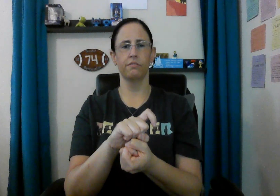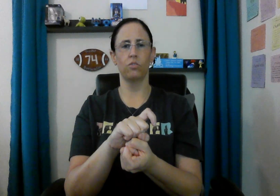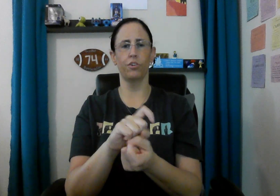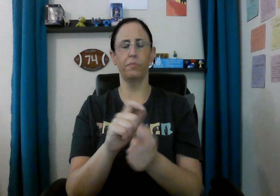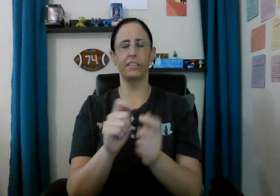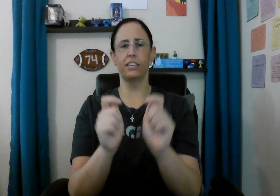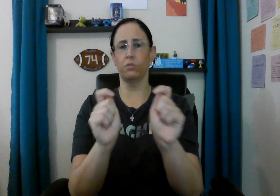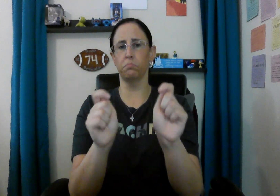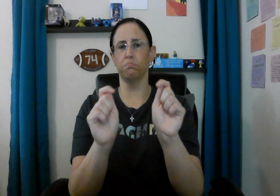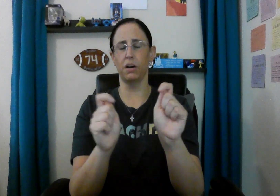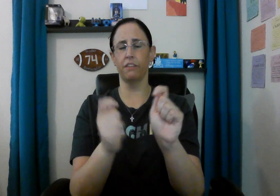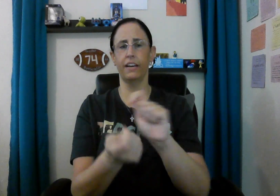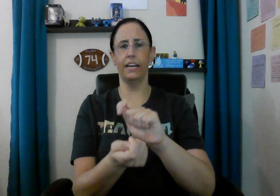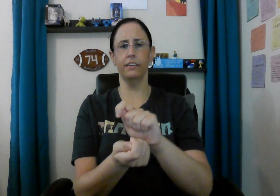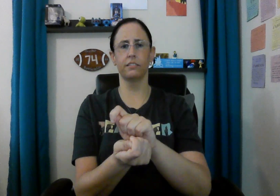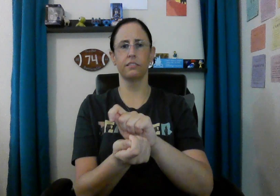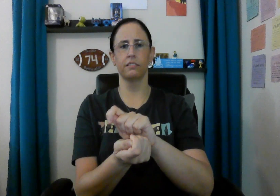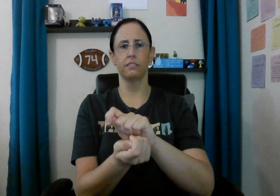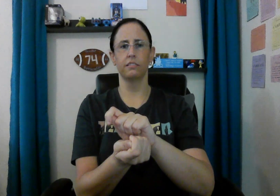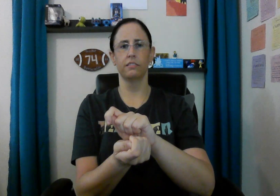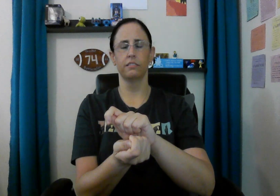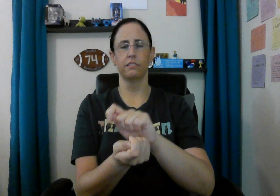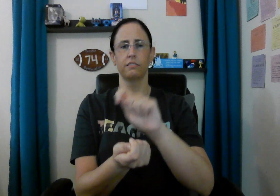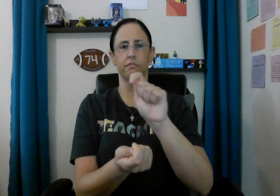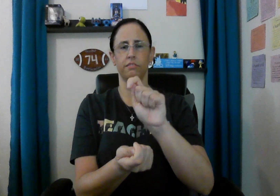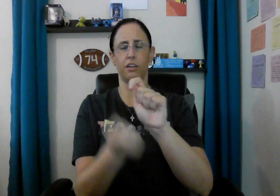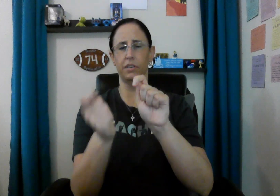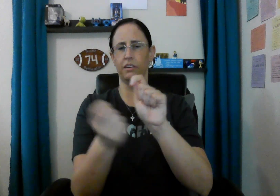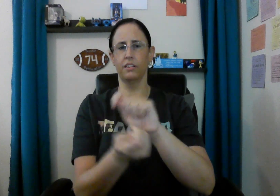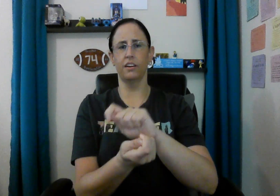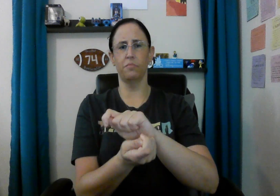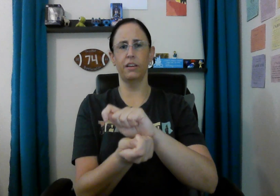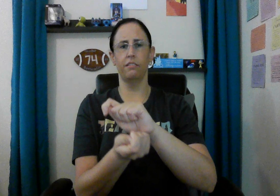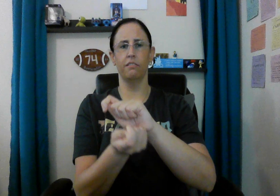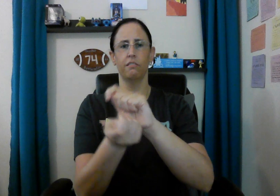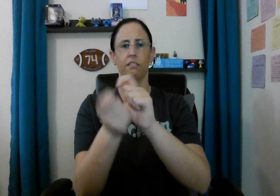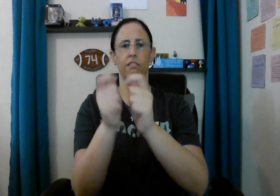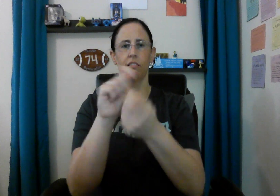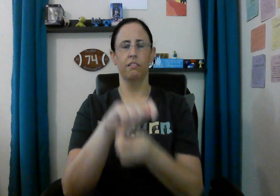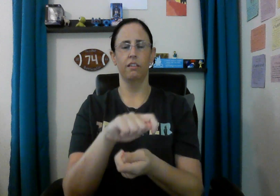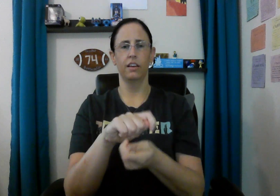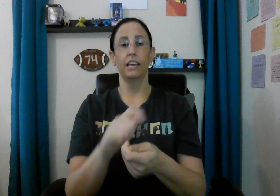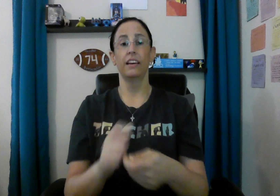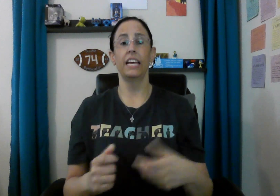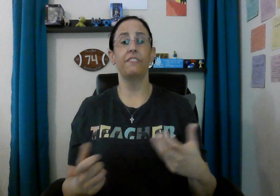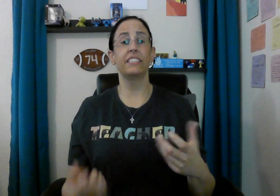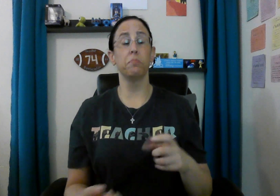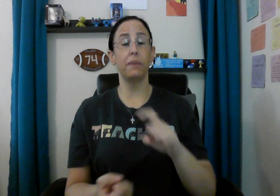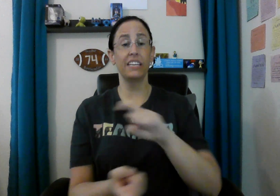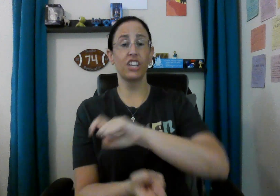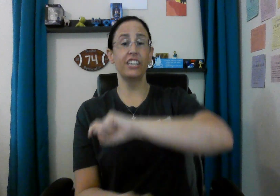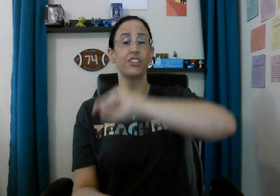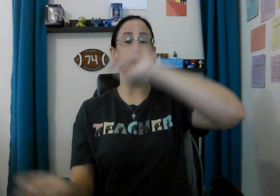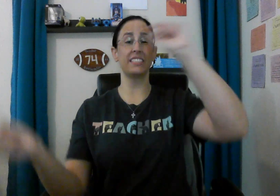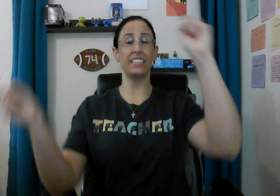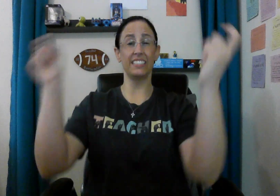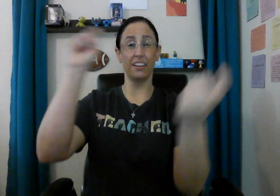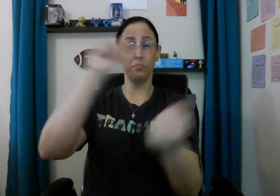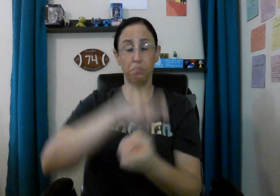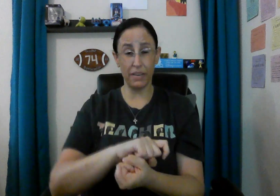Or you might see it with modified X, dominant, non-dominant. If it's a big change, you might see it done